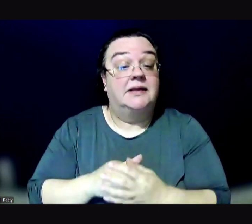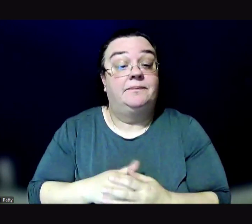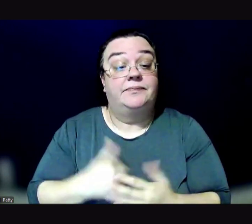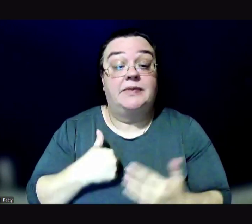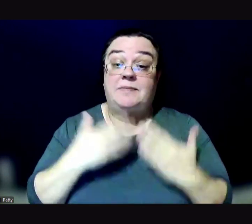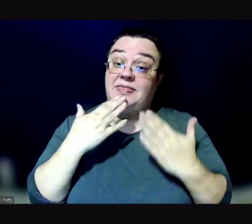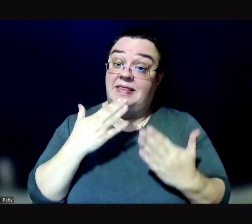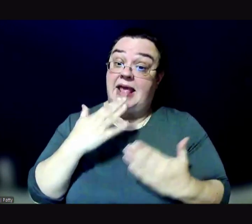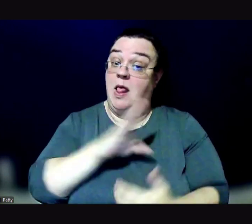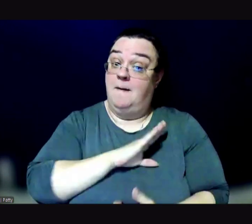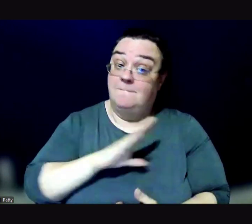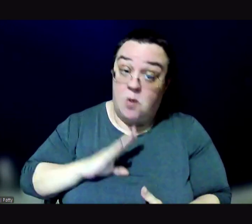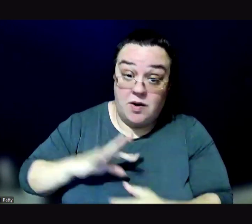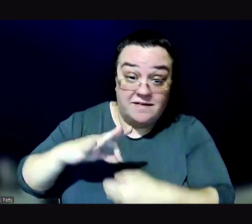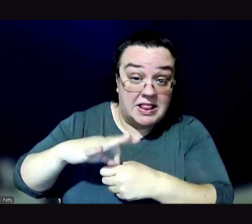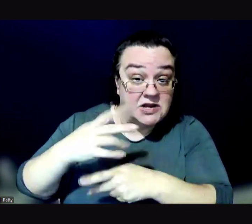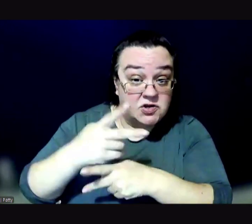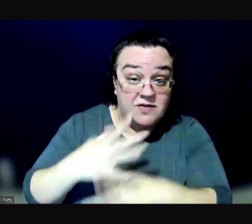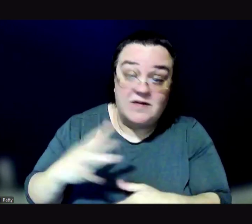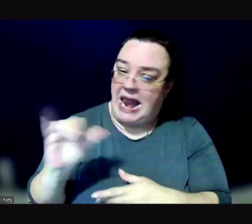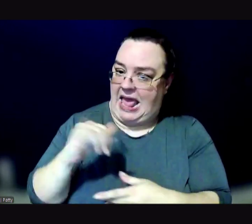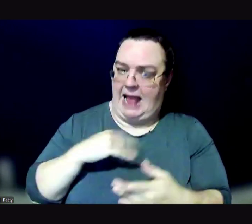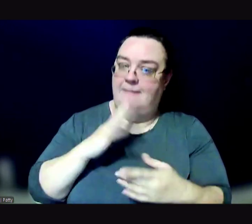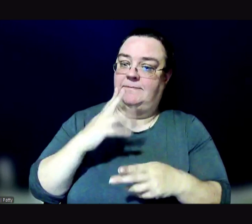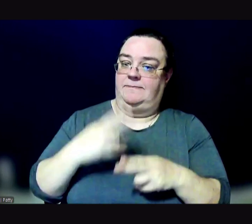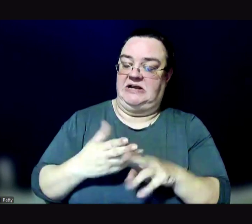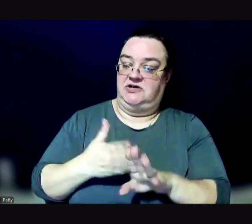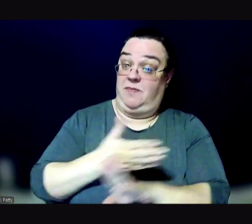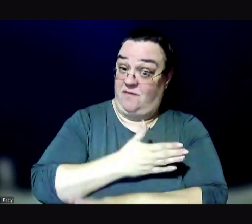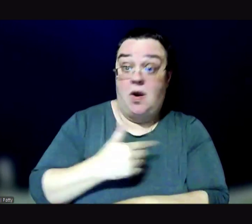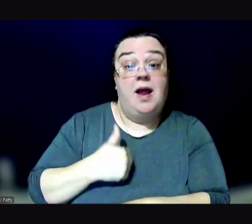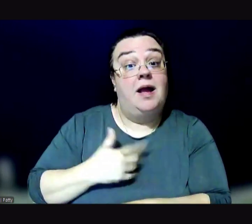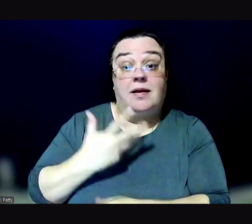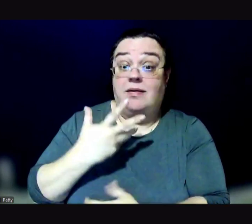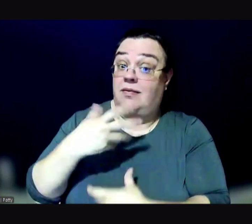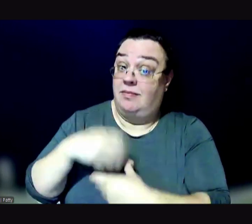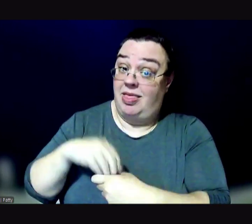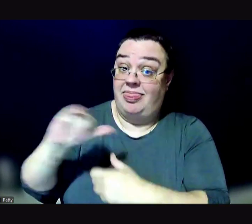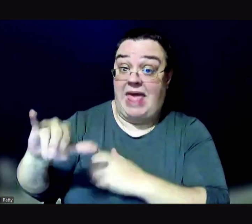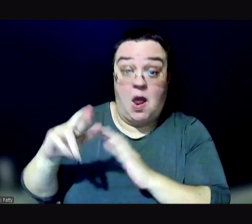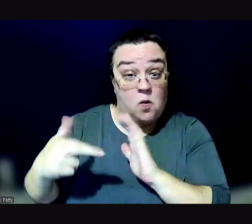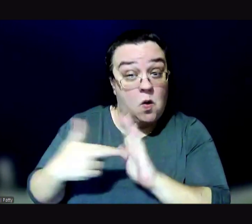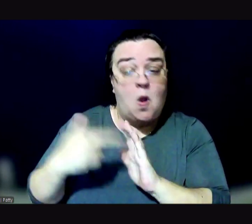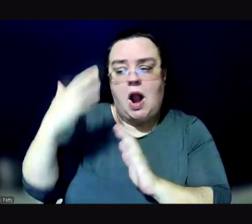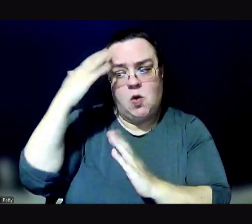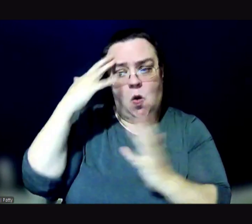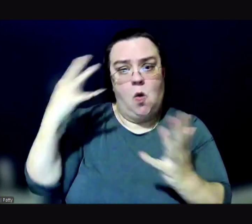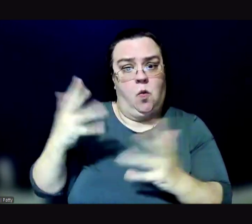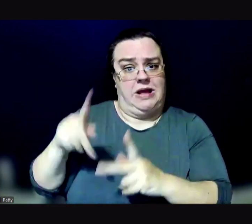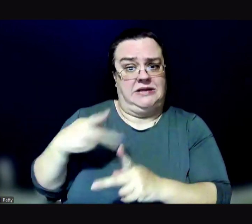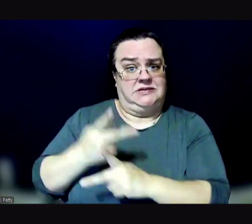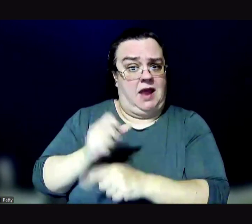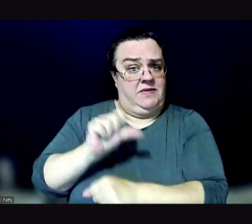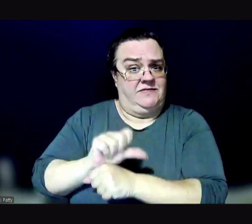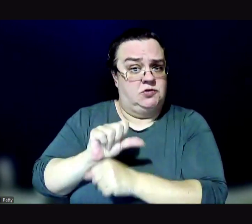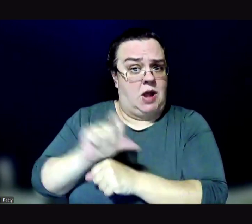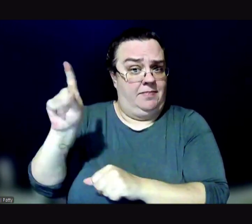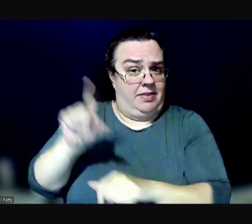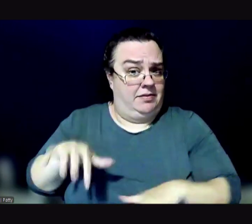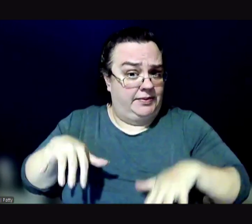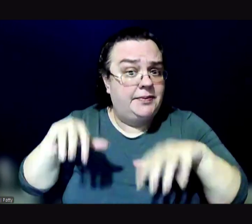Election Supervisors. As I said in my comments earlier, I have been on that side of the table. I know the kind of job that they have, and it